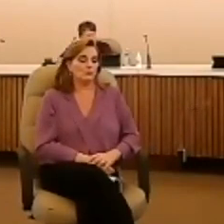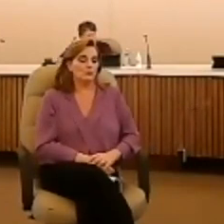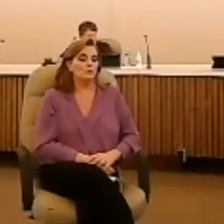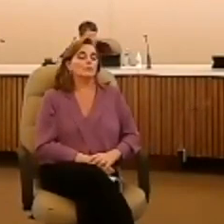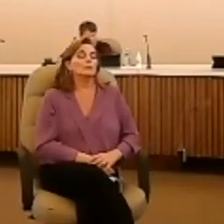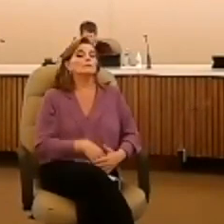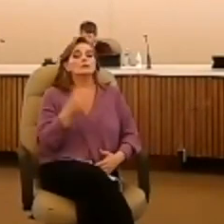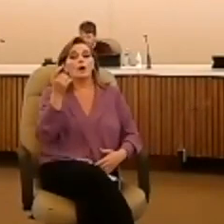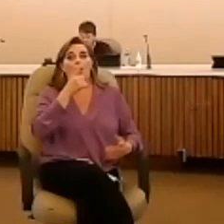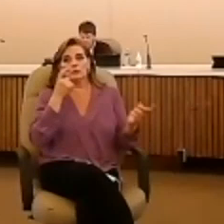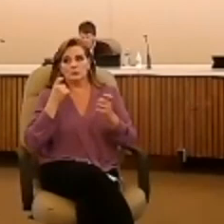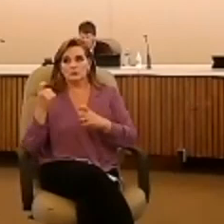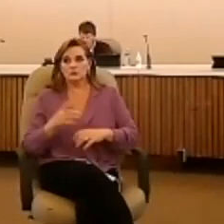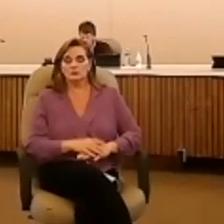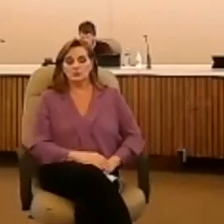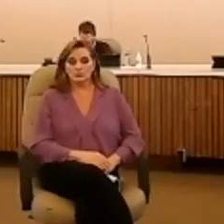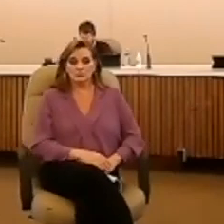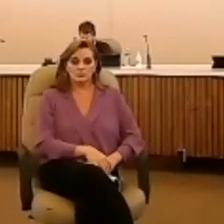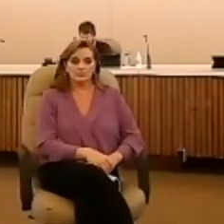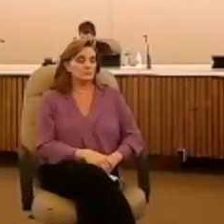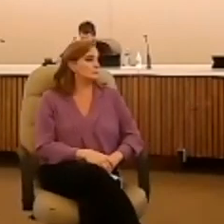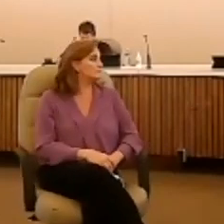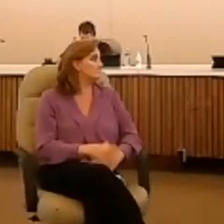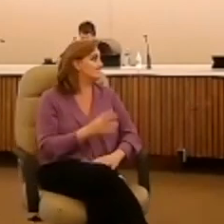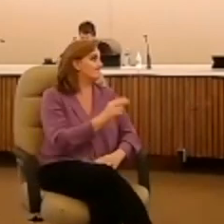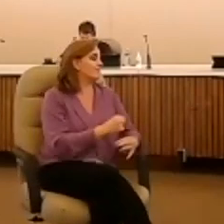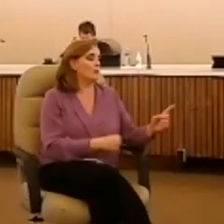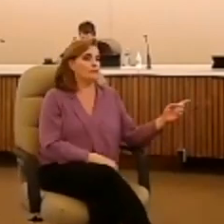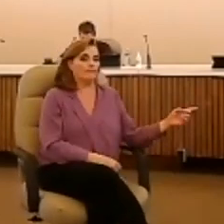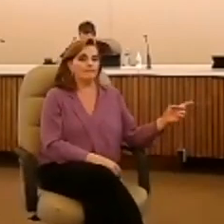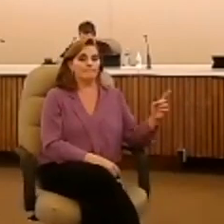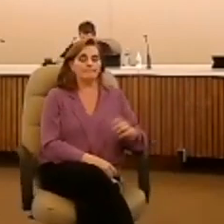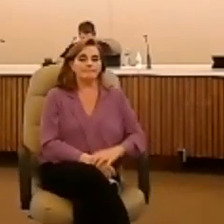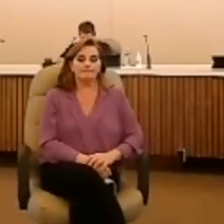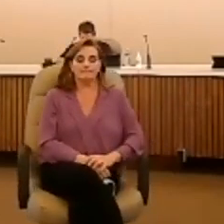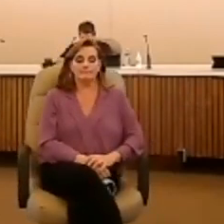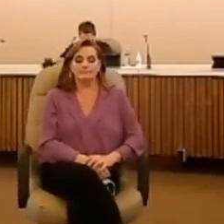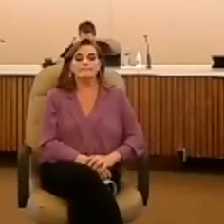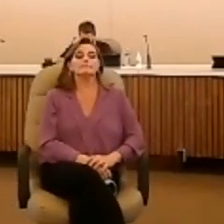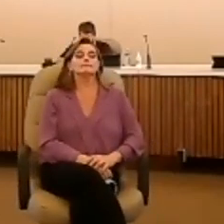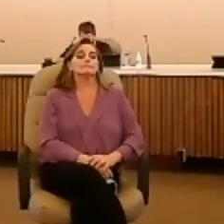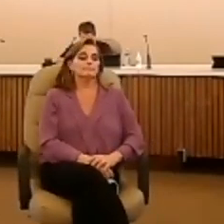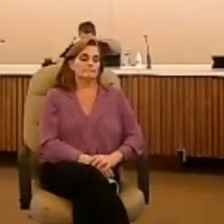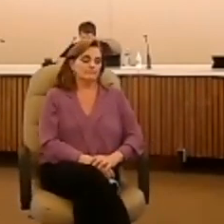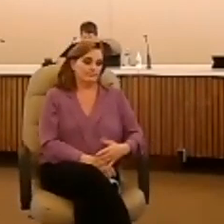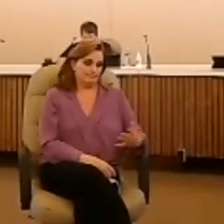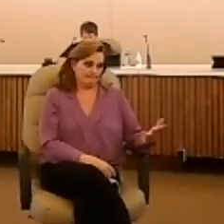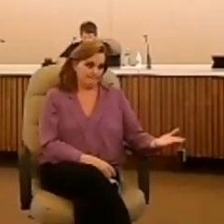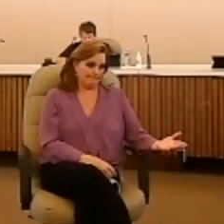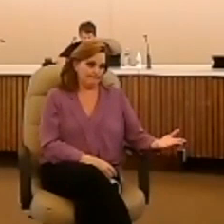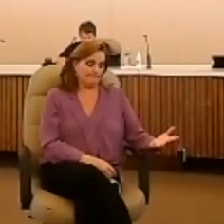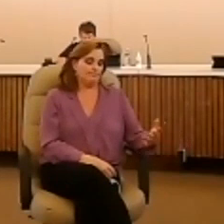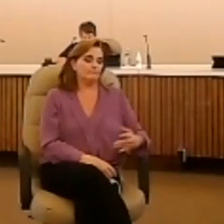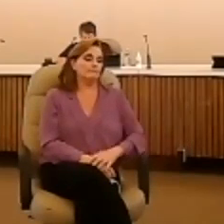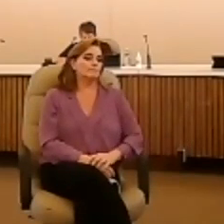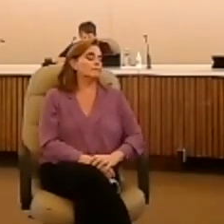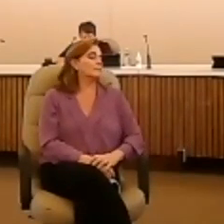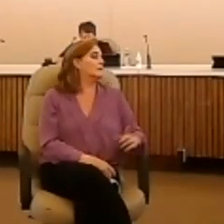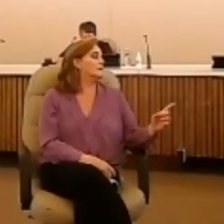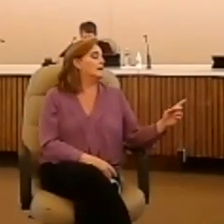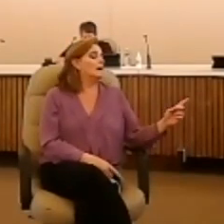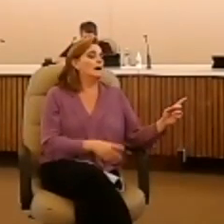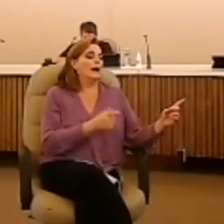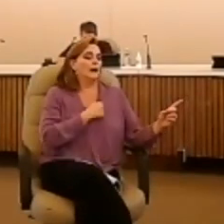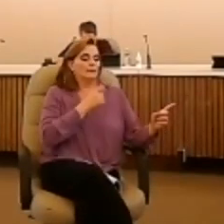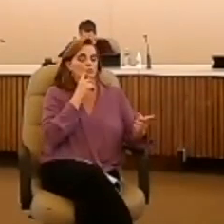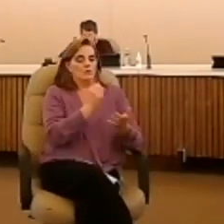Any other questions? No, sir. Can I get a motion? Supervisor, I make a motion to